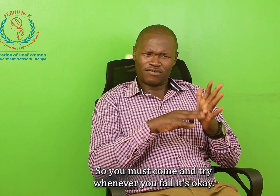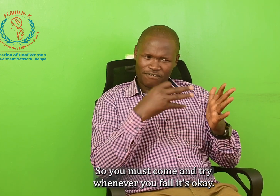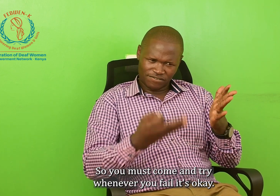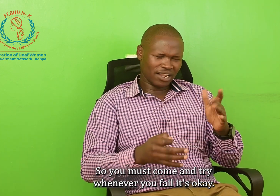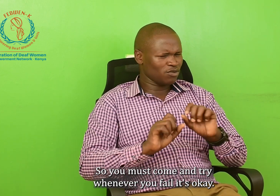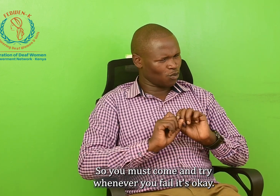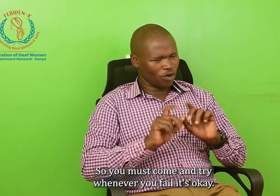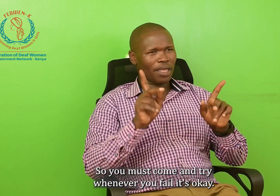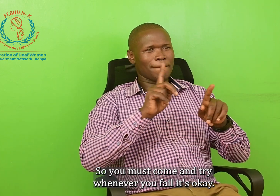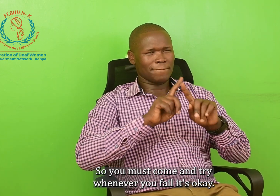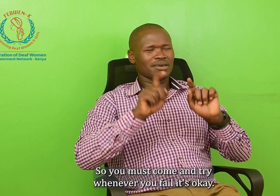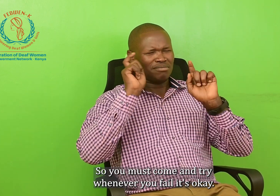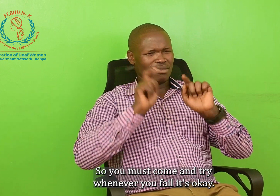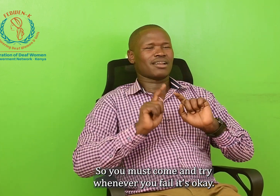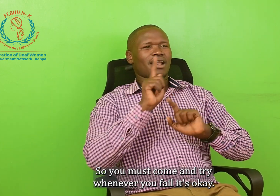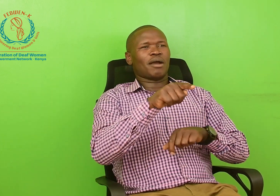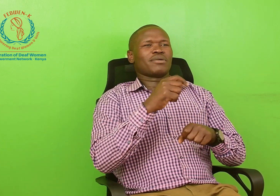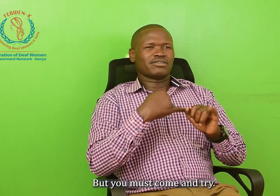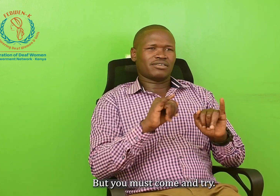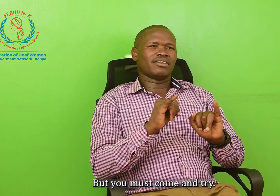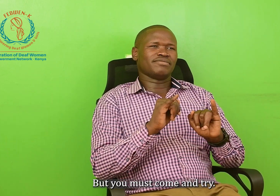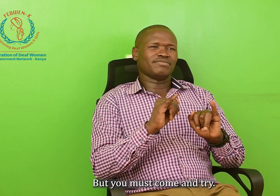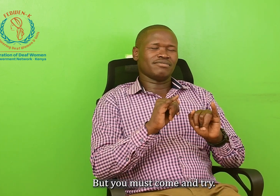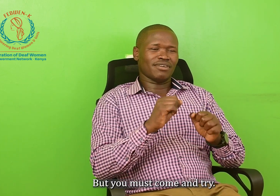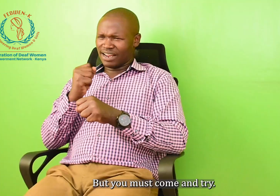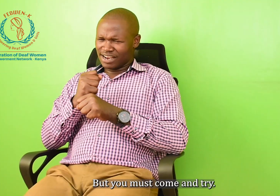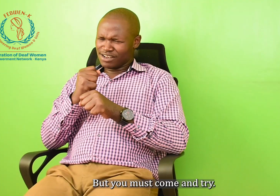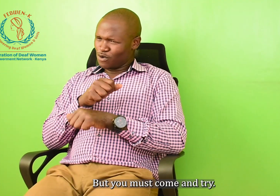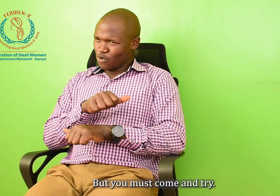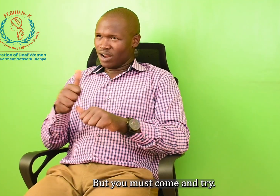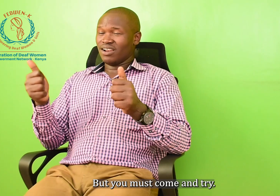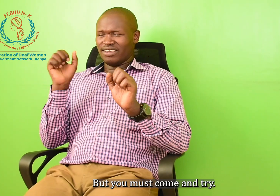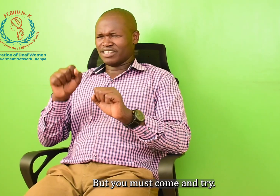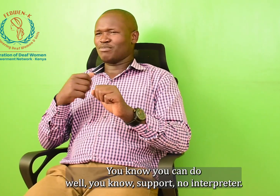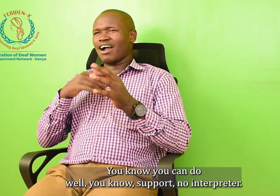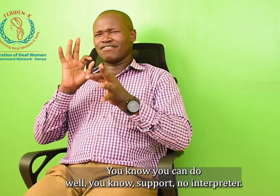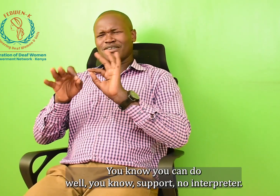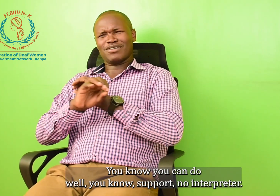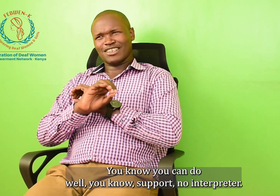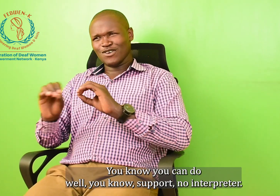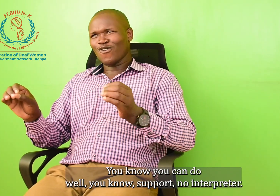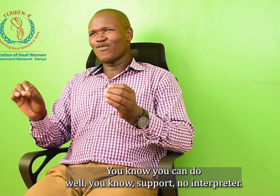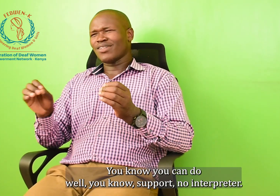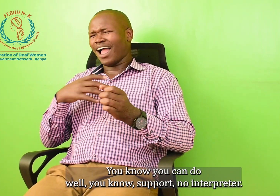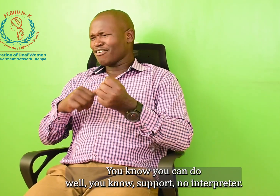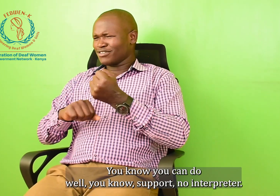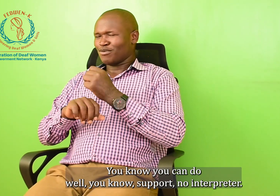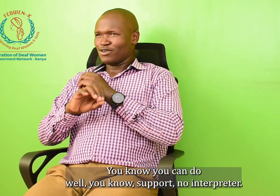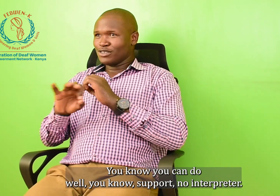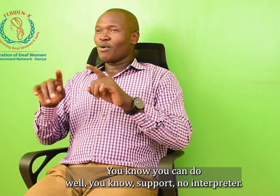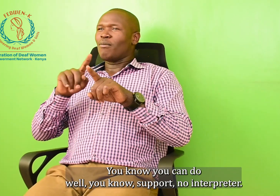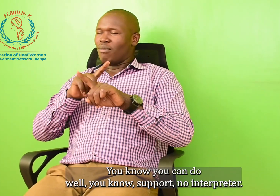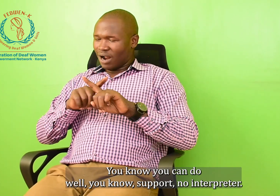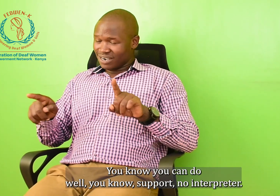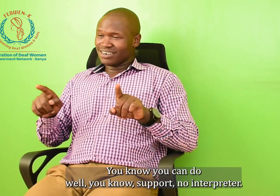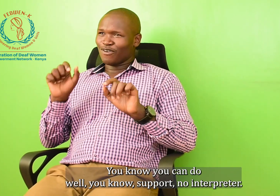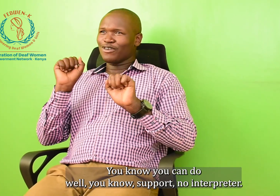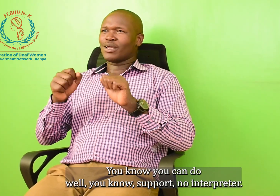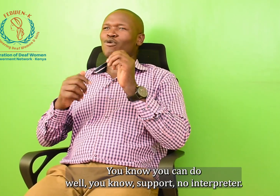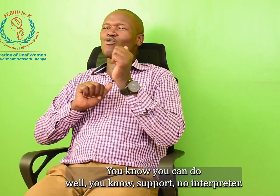try. Whenever you fail, it's okay, but you must come and try. You can do well. You can, no support, no